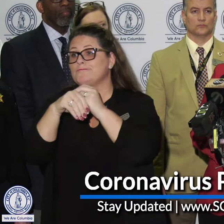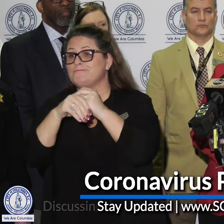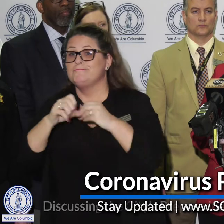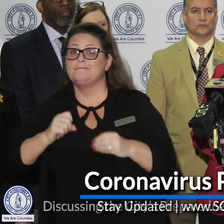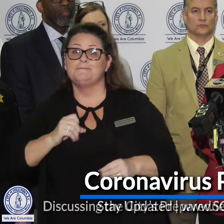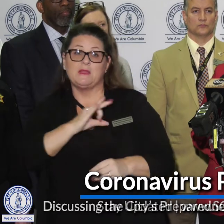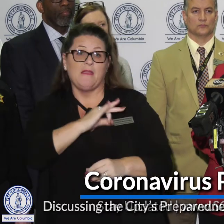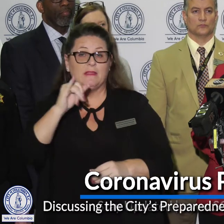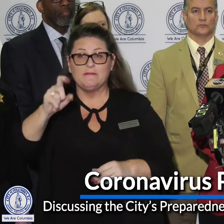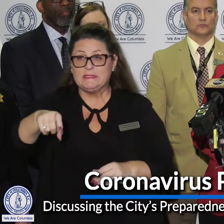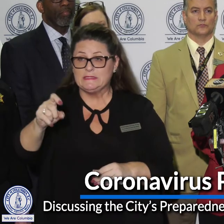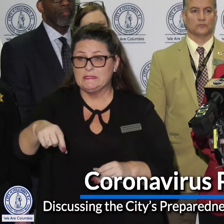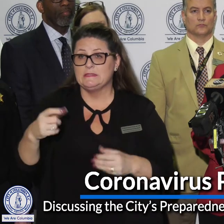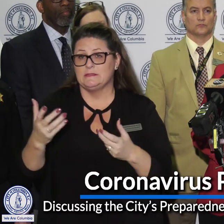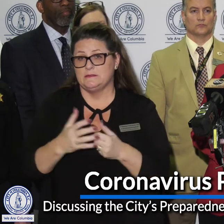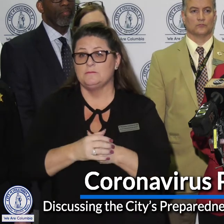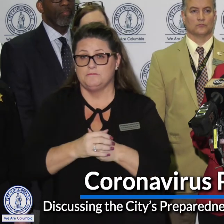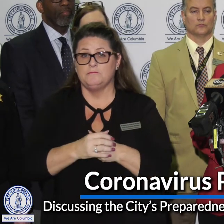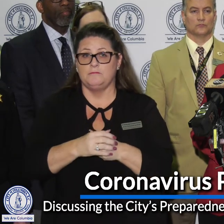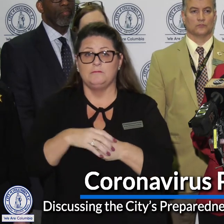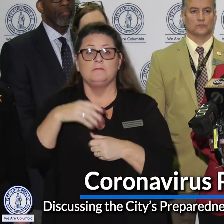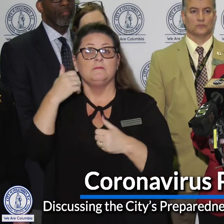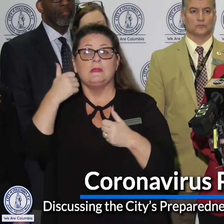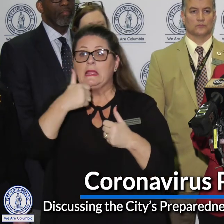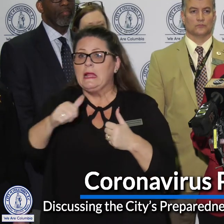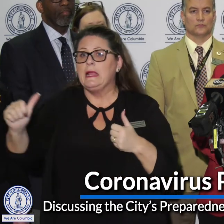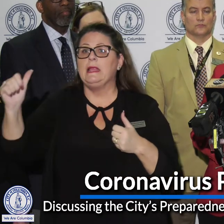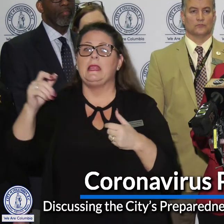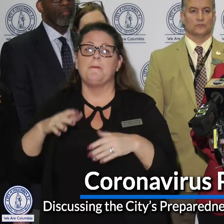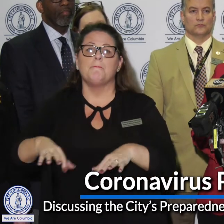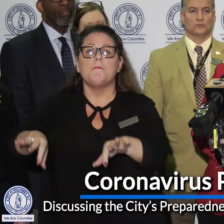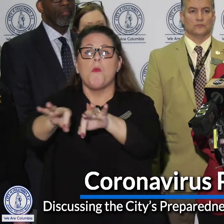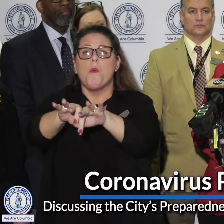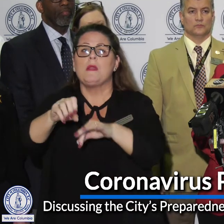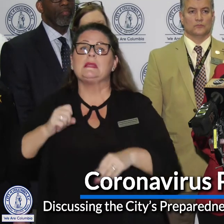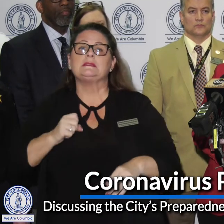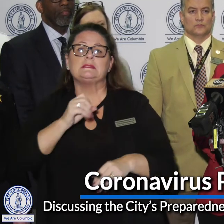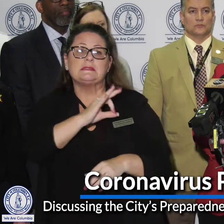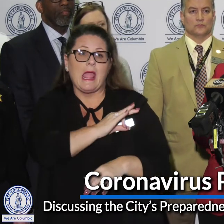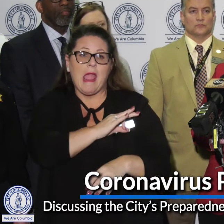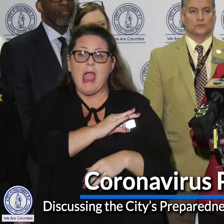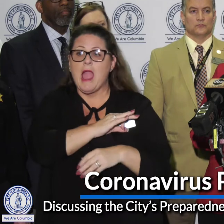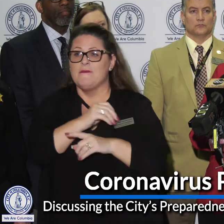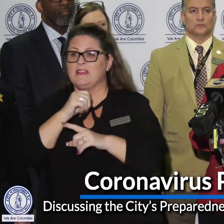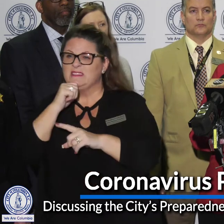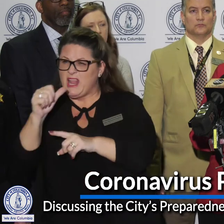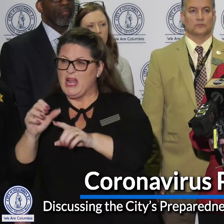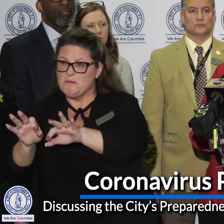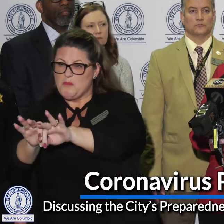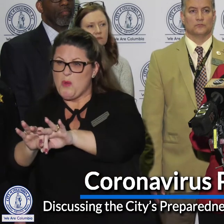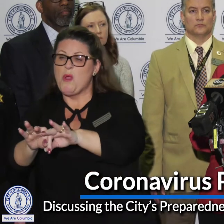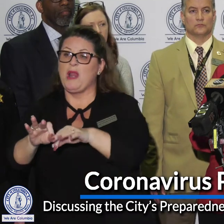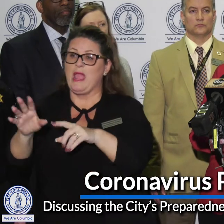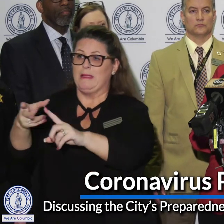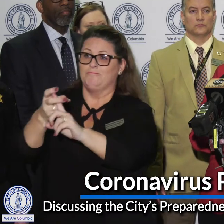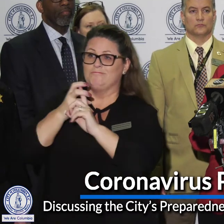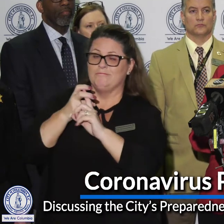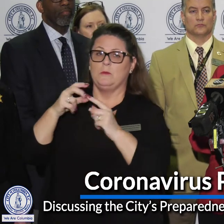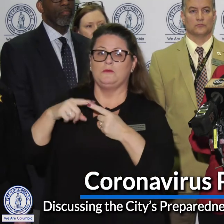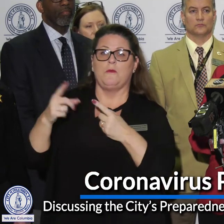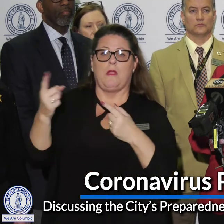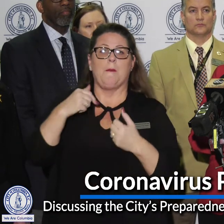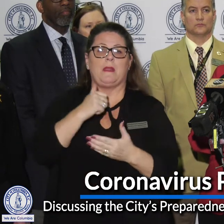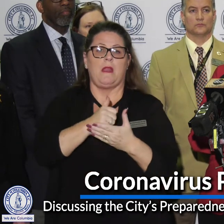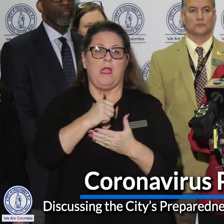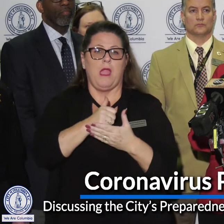different protocols for them, as well as non-essential staff members to cross-train. So a lot of things are in place. It's a